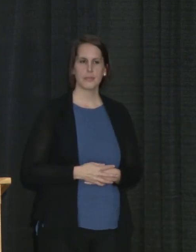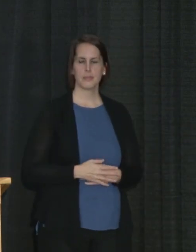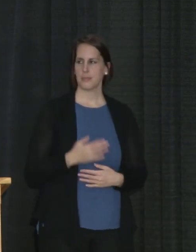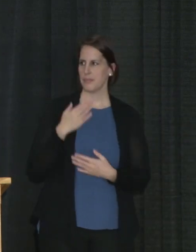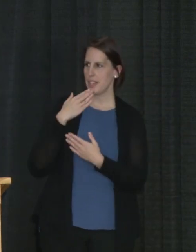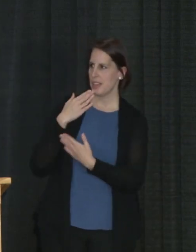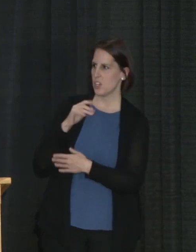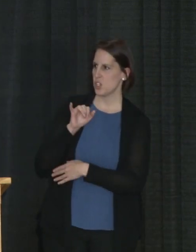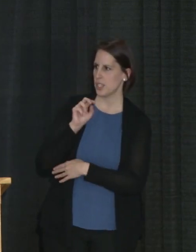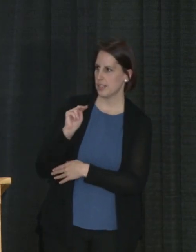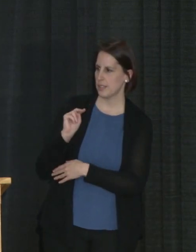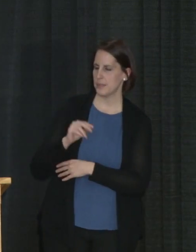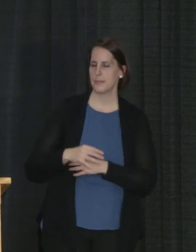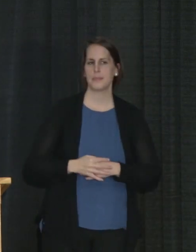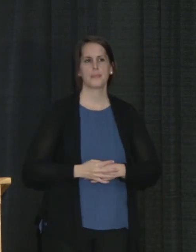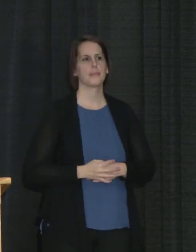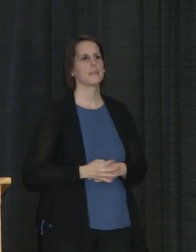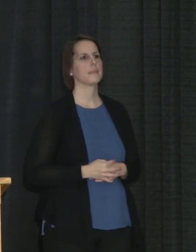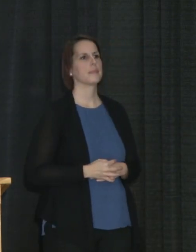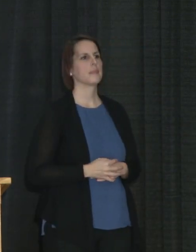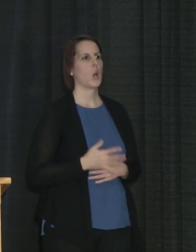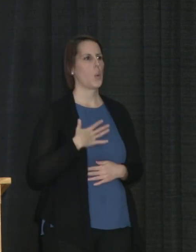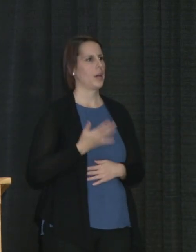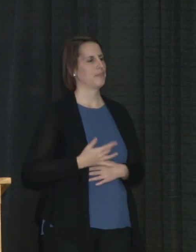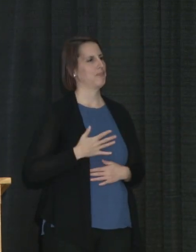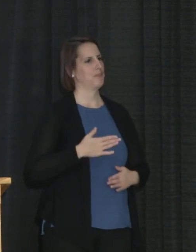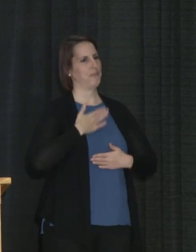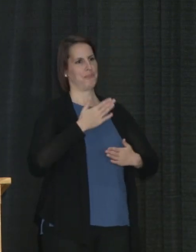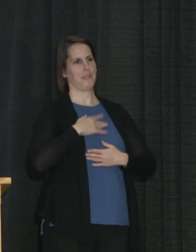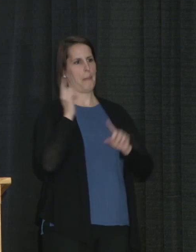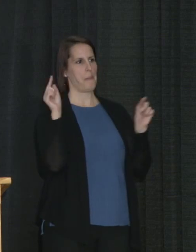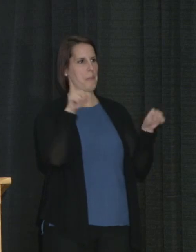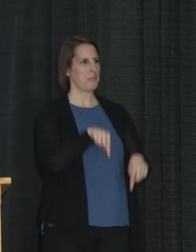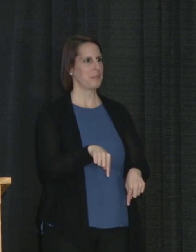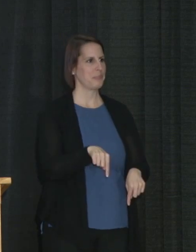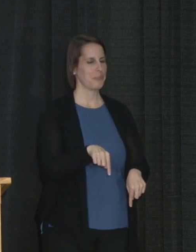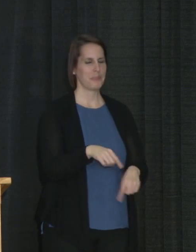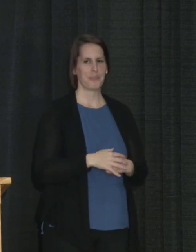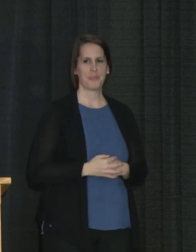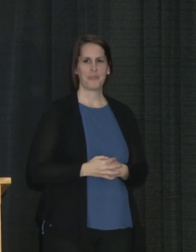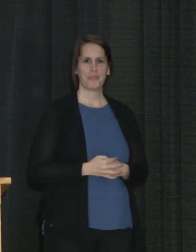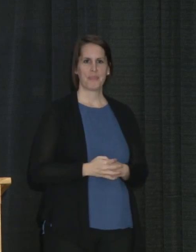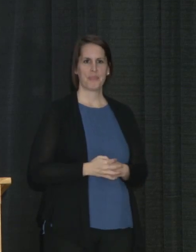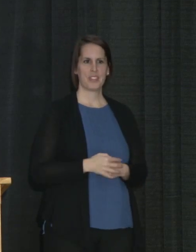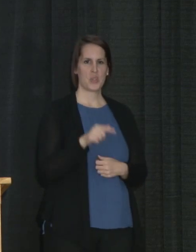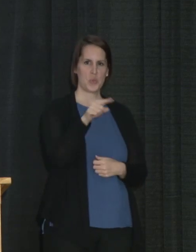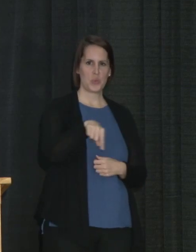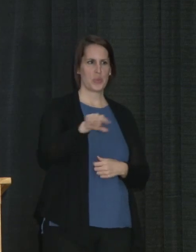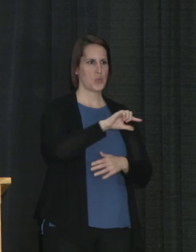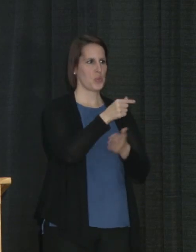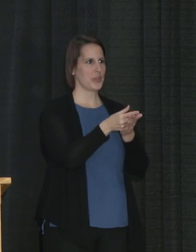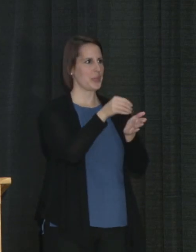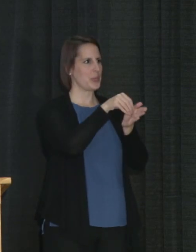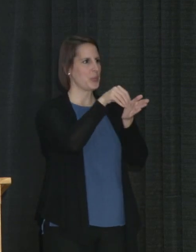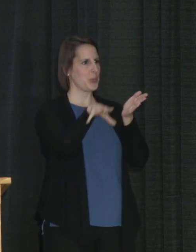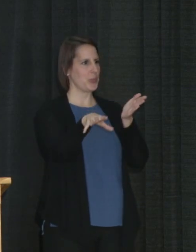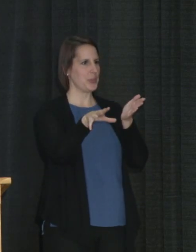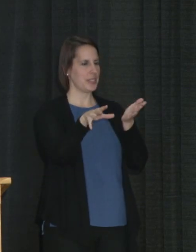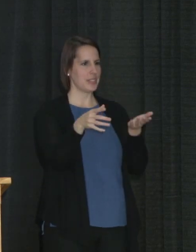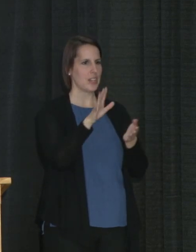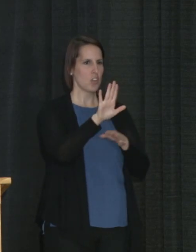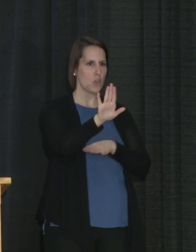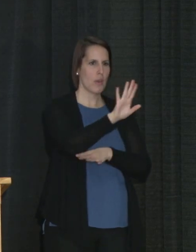Thank you very much, Jason, and I'm delighted to be here today to join the graduates and